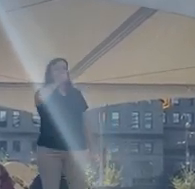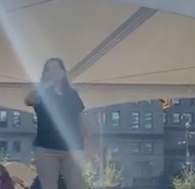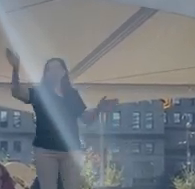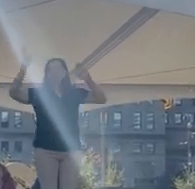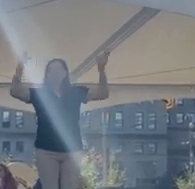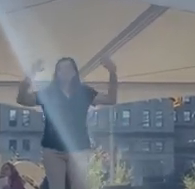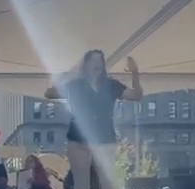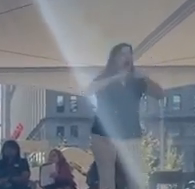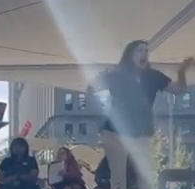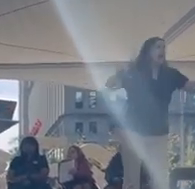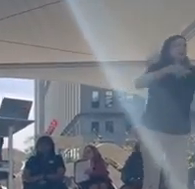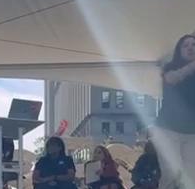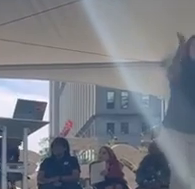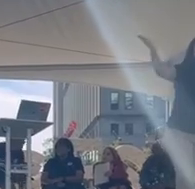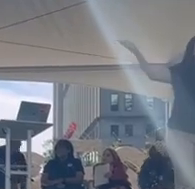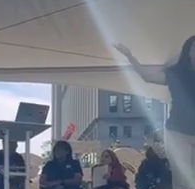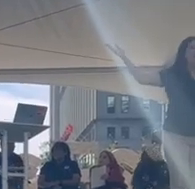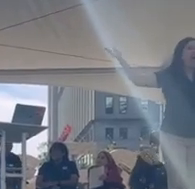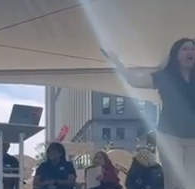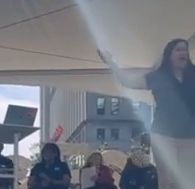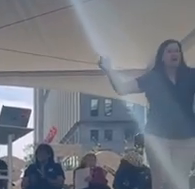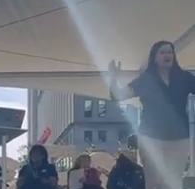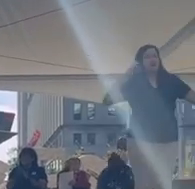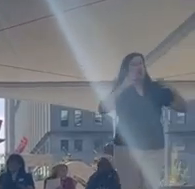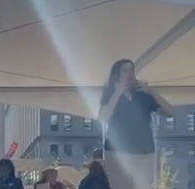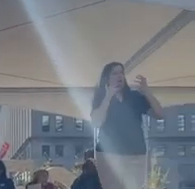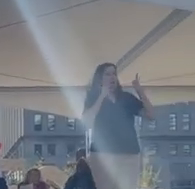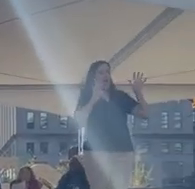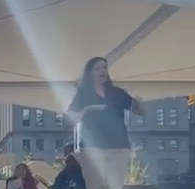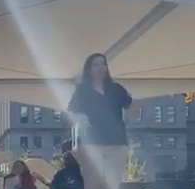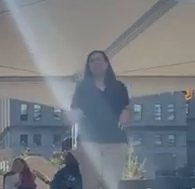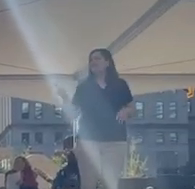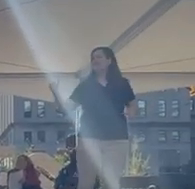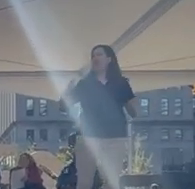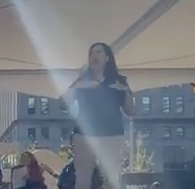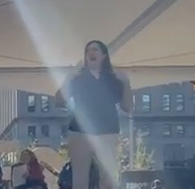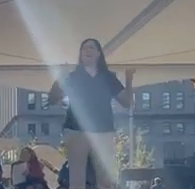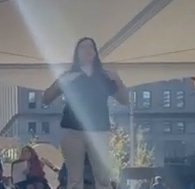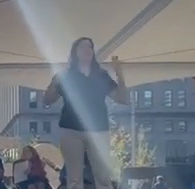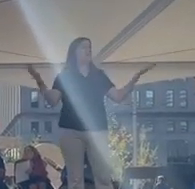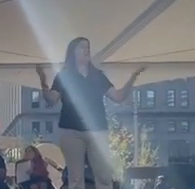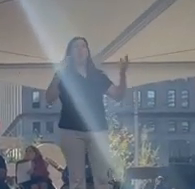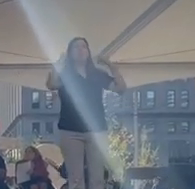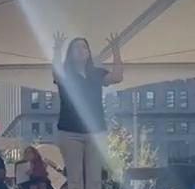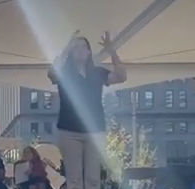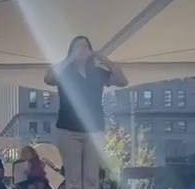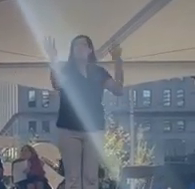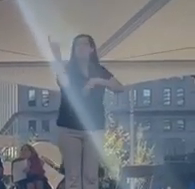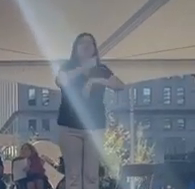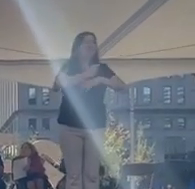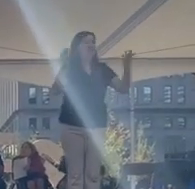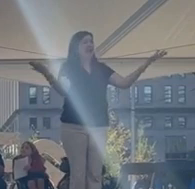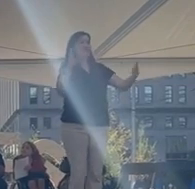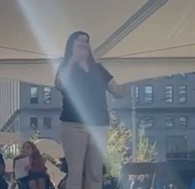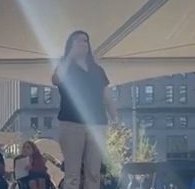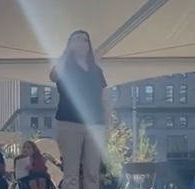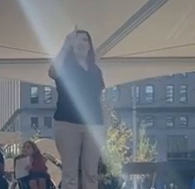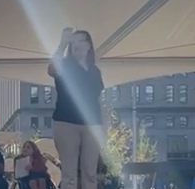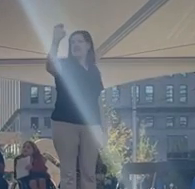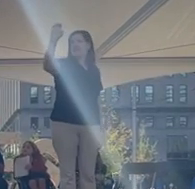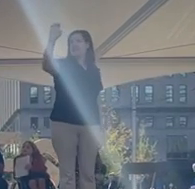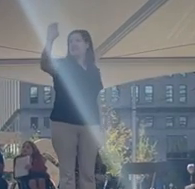How you doing out there on Public Square? All right, well, I am glad to be. What a beautiful day in CLE!